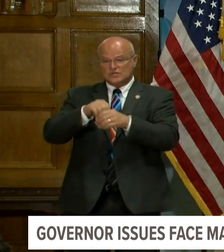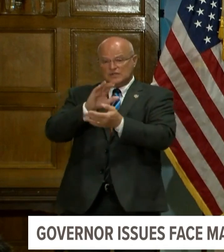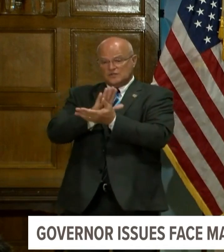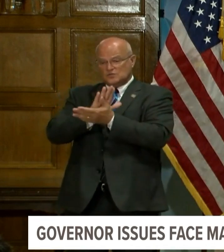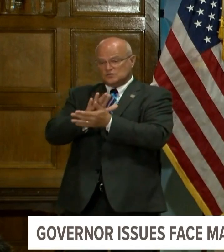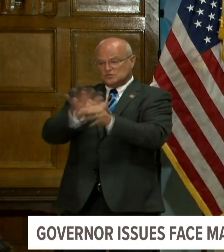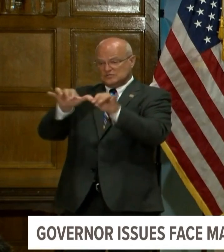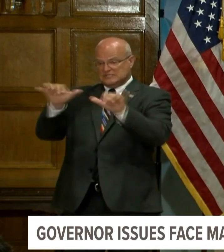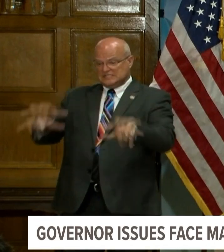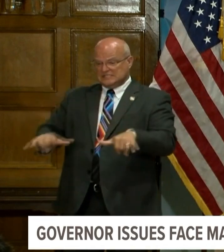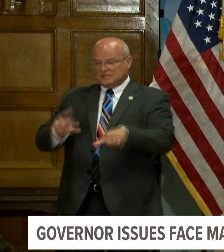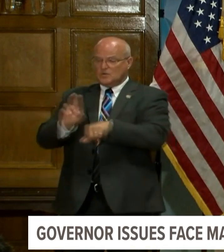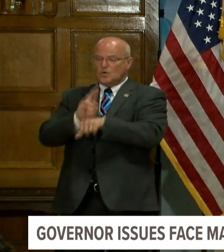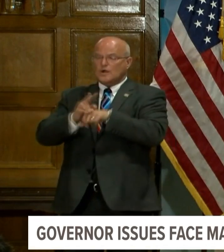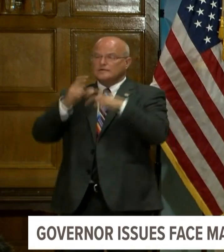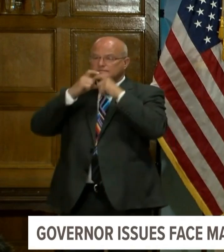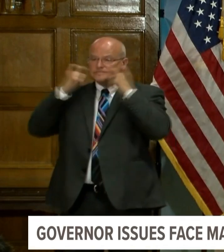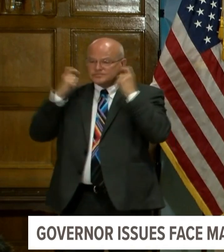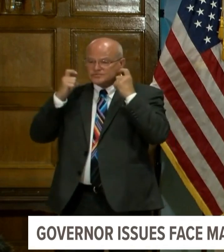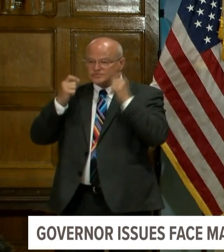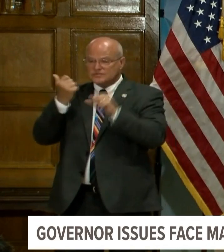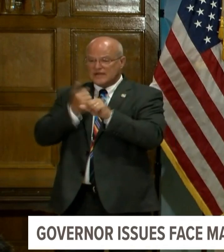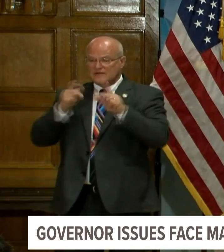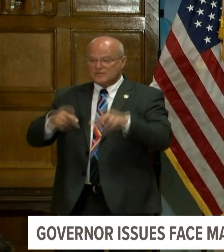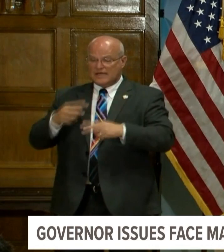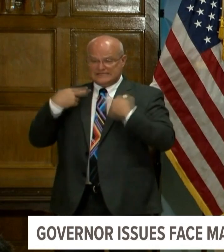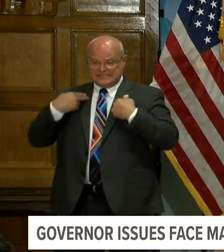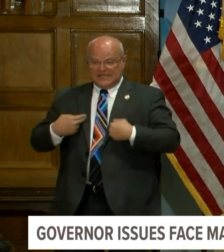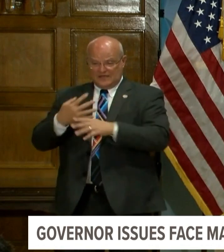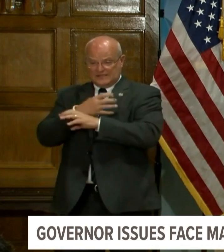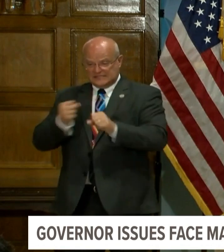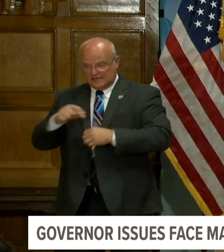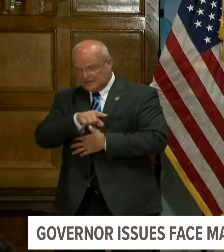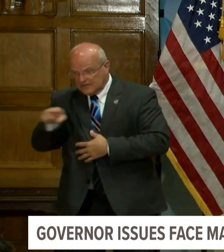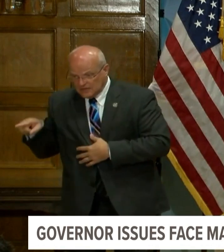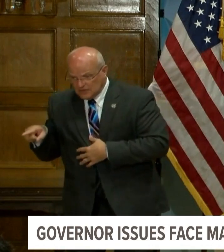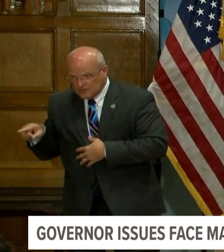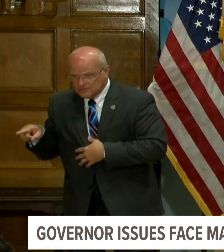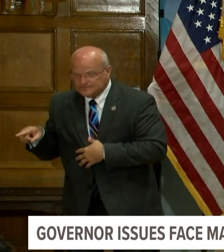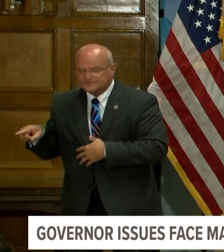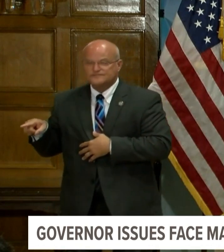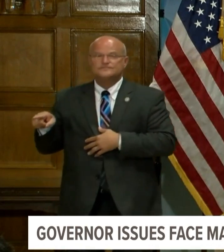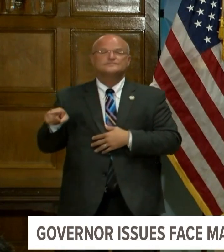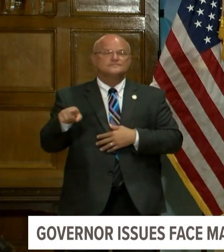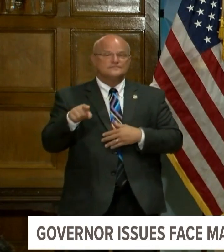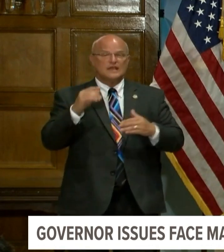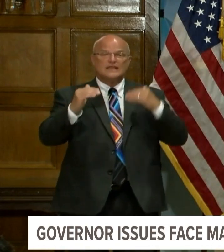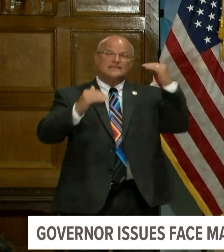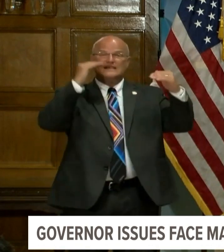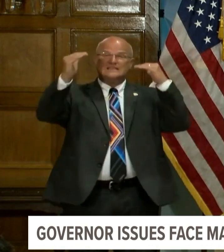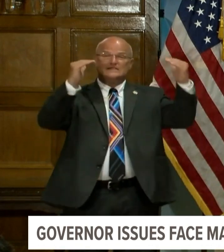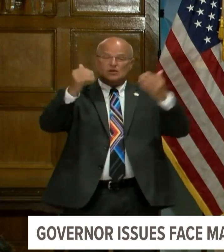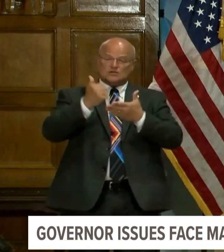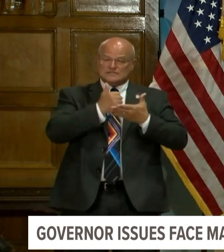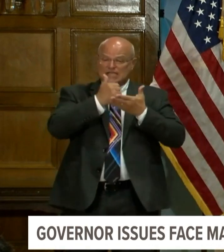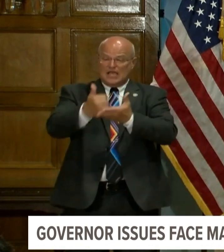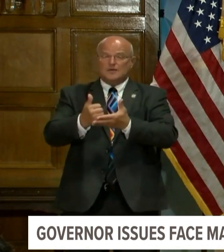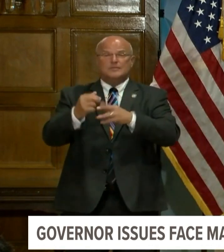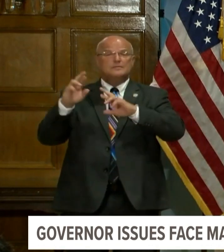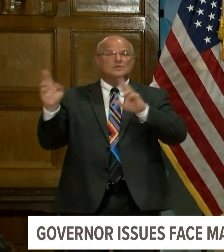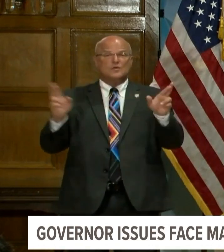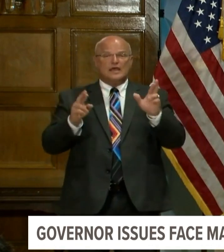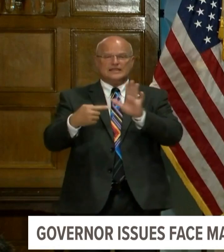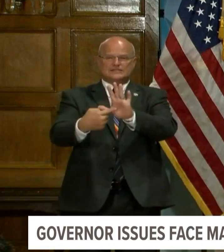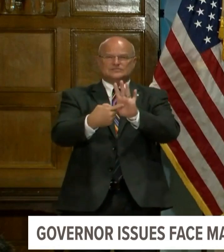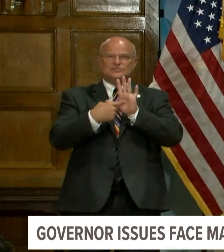school setting to wear face coverings for everyone's health and safety, then the adults must help them to be ready and to set the